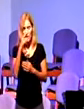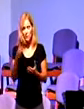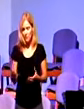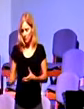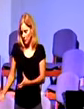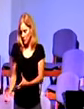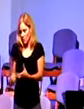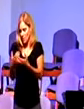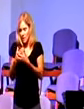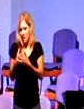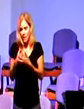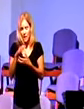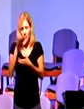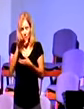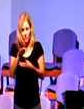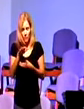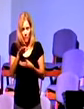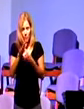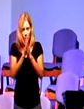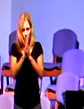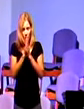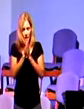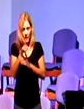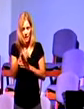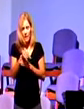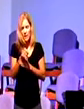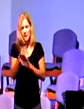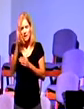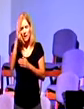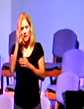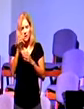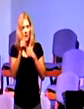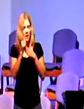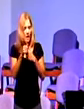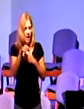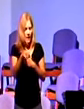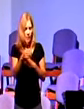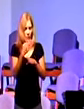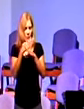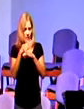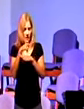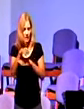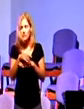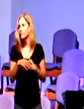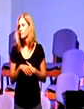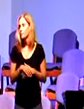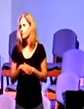Sonia up and I just started praying over her. And I asked that God would just guide her and protect her.